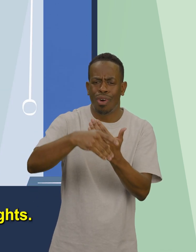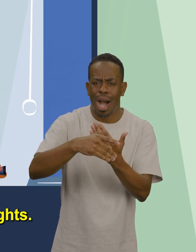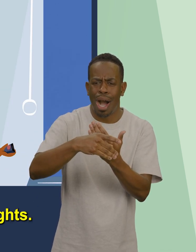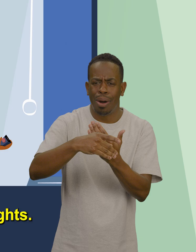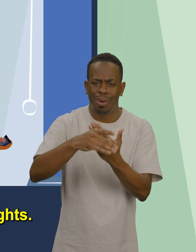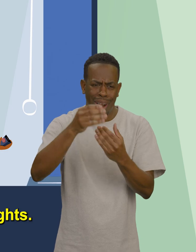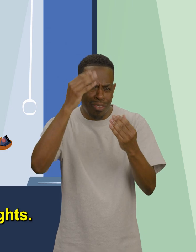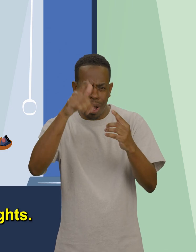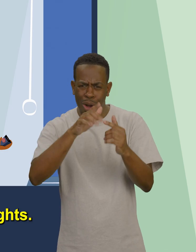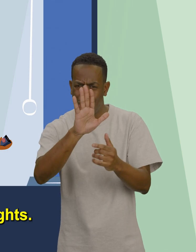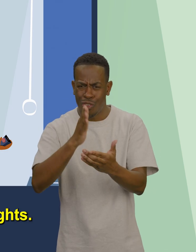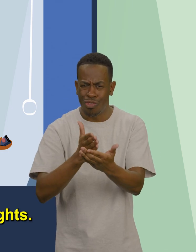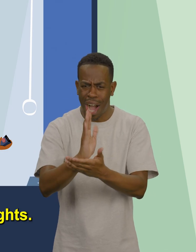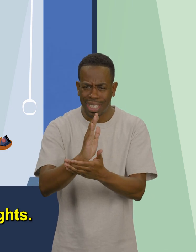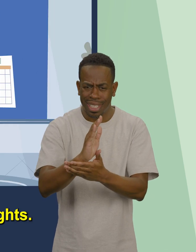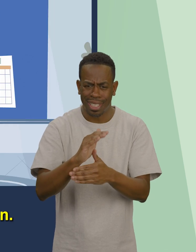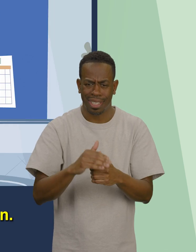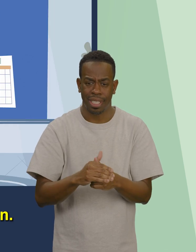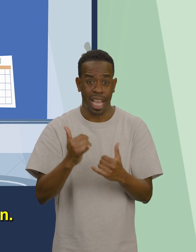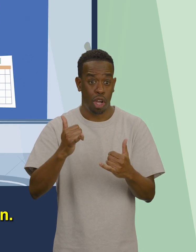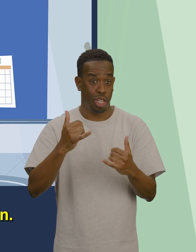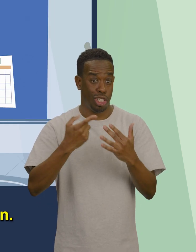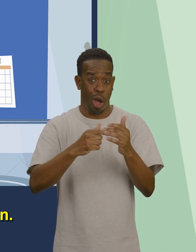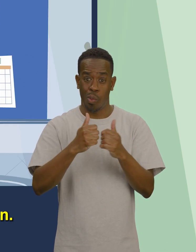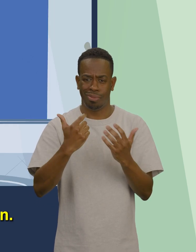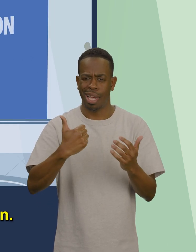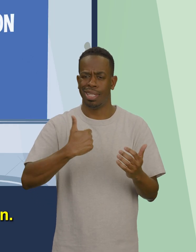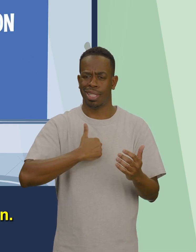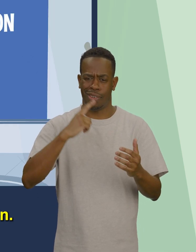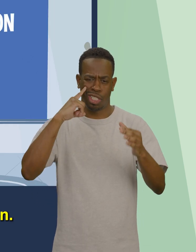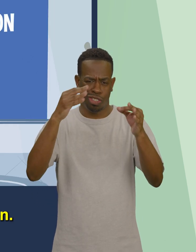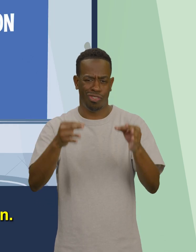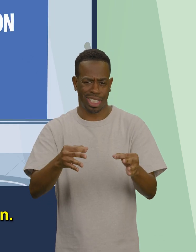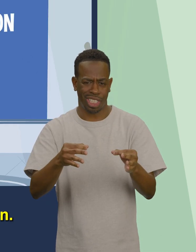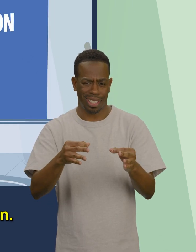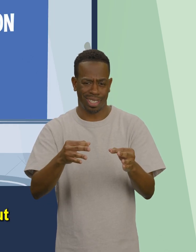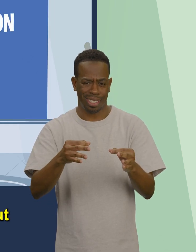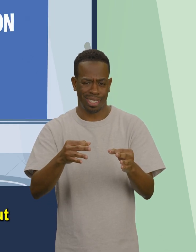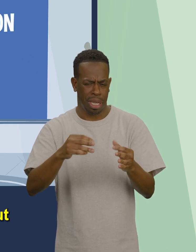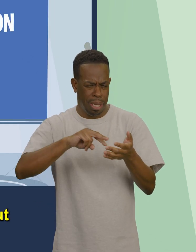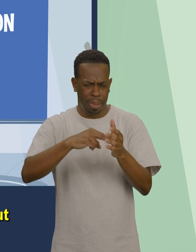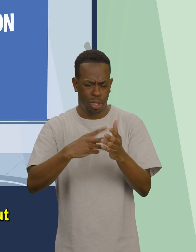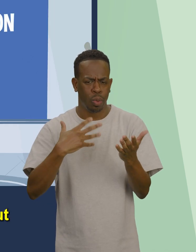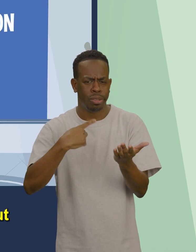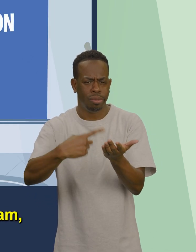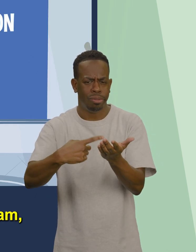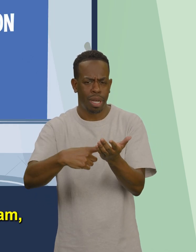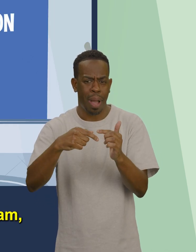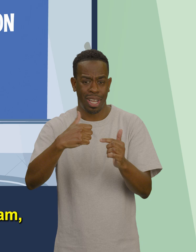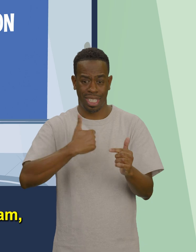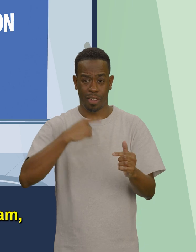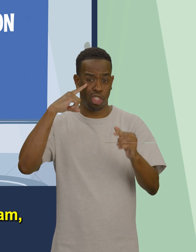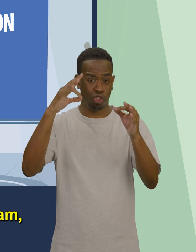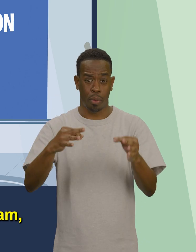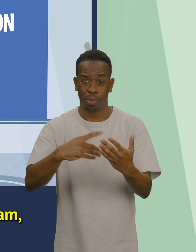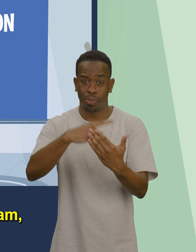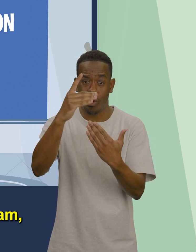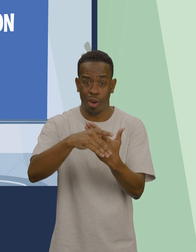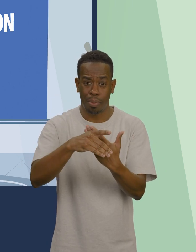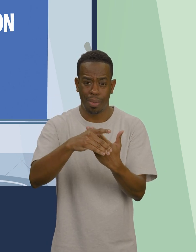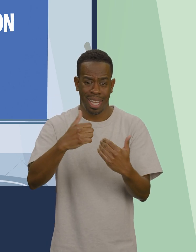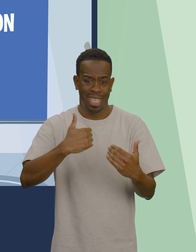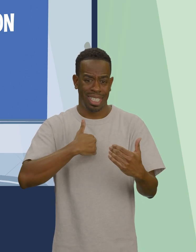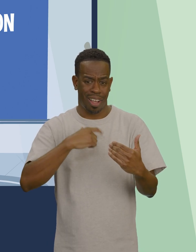programs and information about their rights. Let's start with self-direction. This means we talked about the self-determination